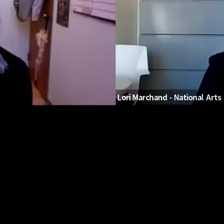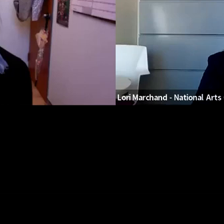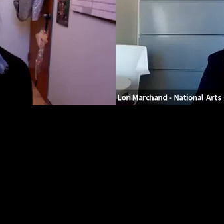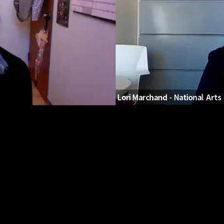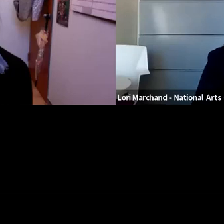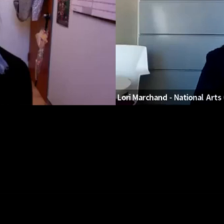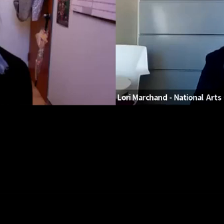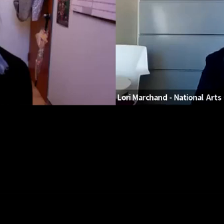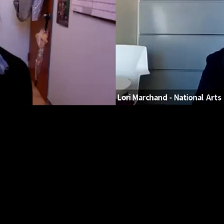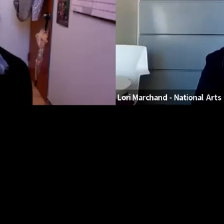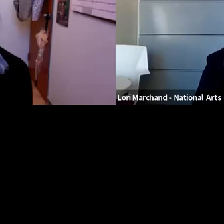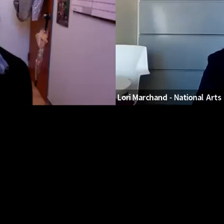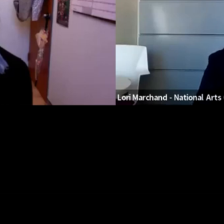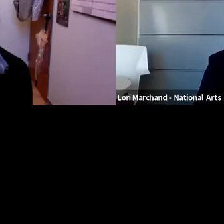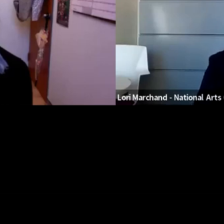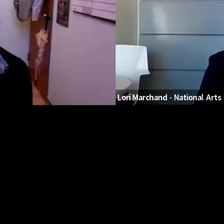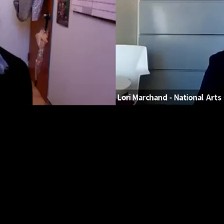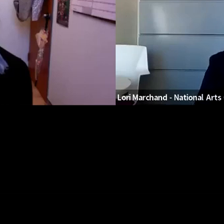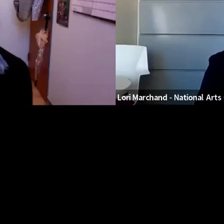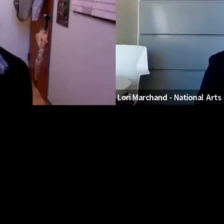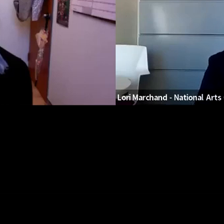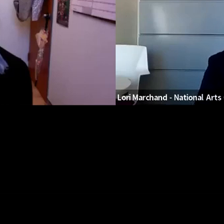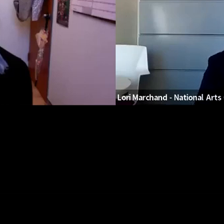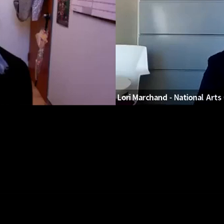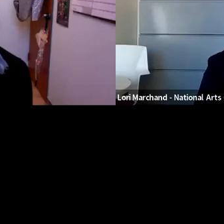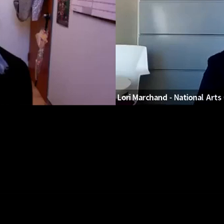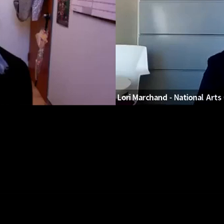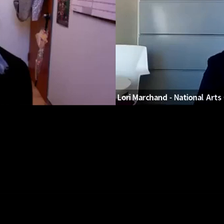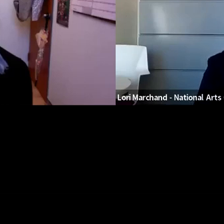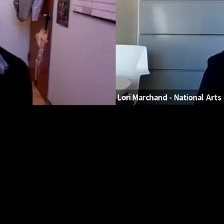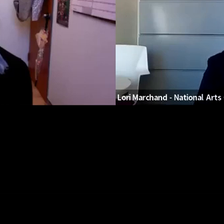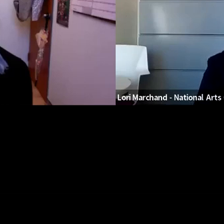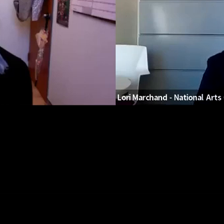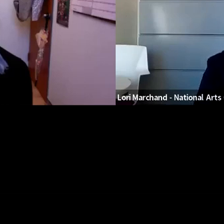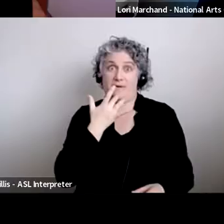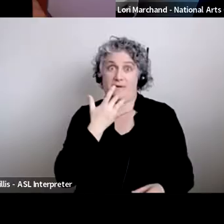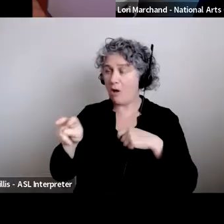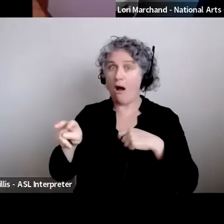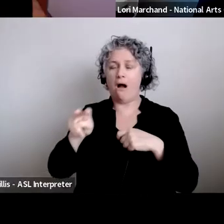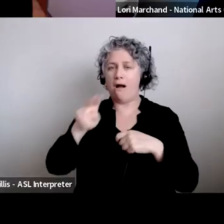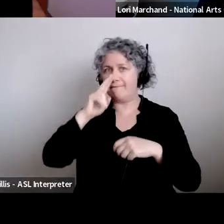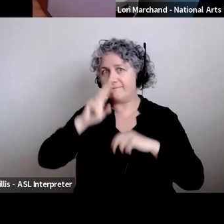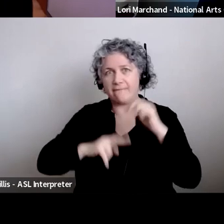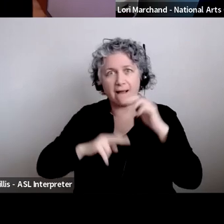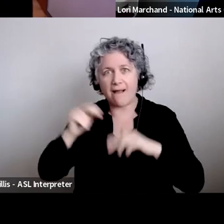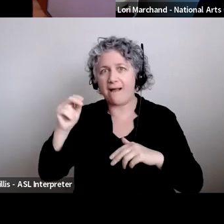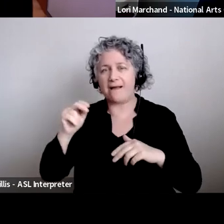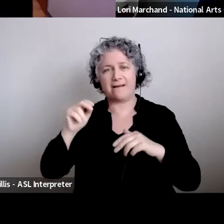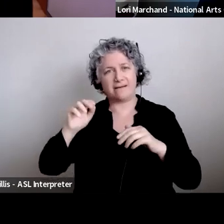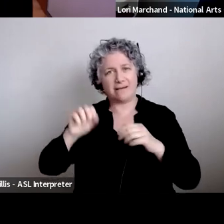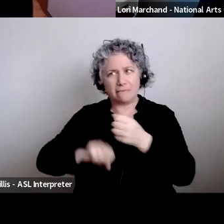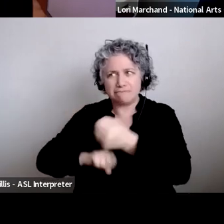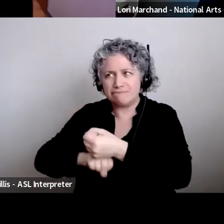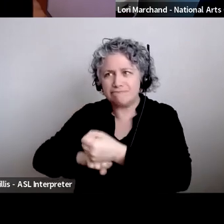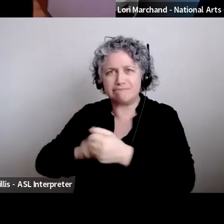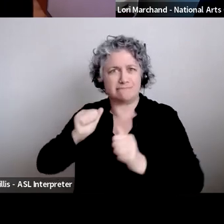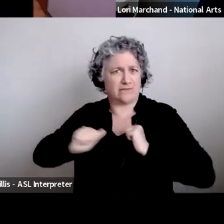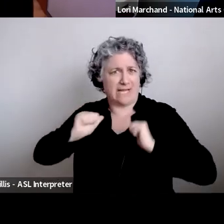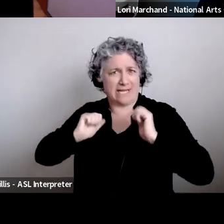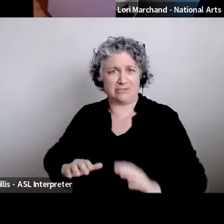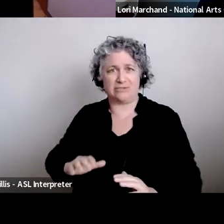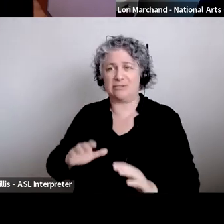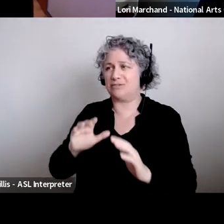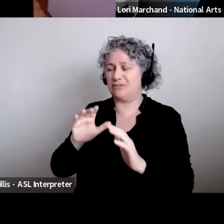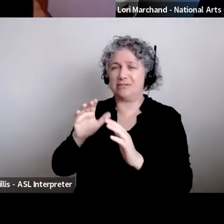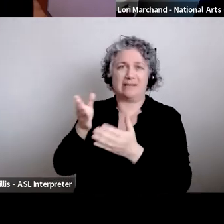it was so well done that it made me a David Fenario fan and made one of my life goals to interview him, which I got to do for the CBC, and it turned